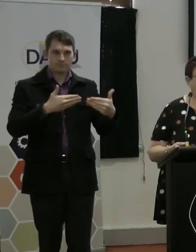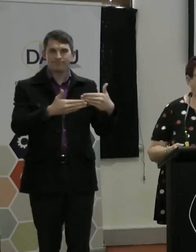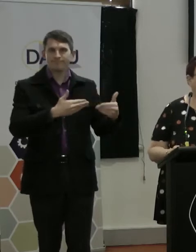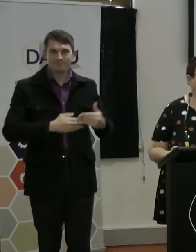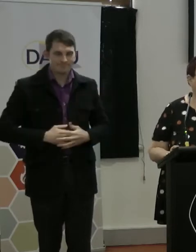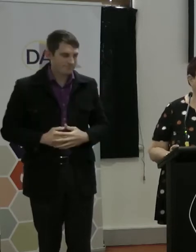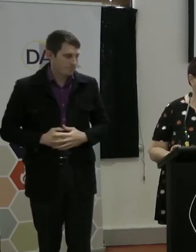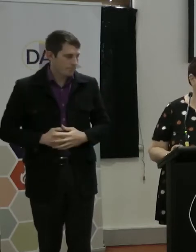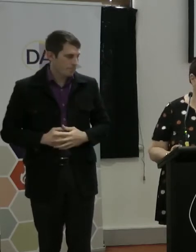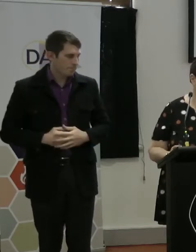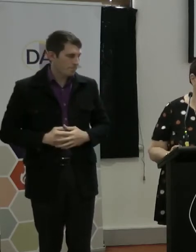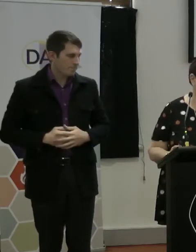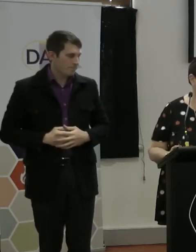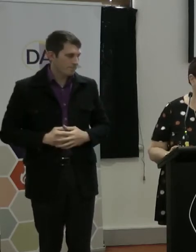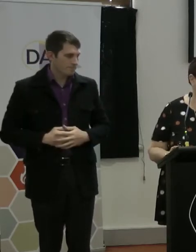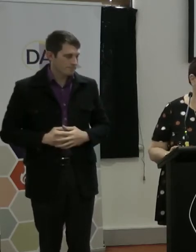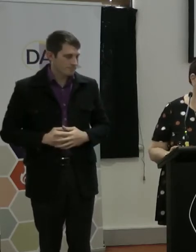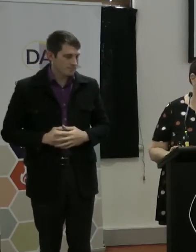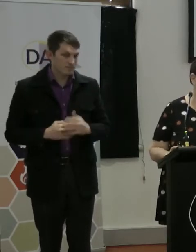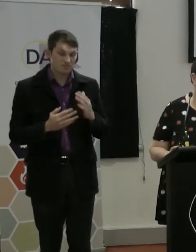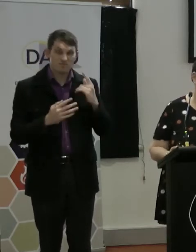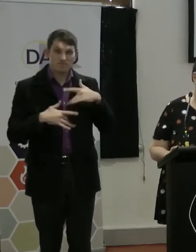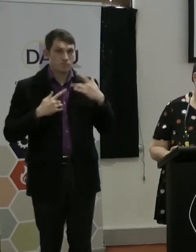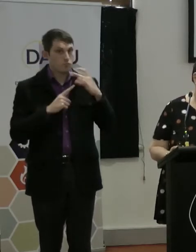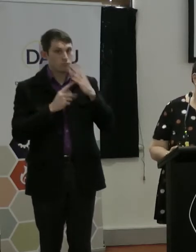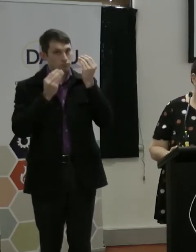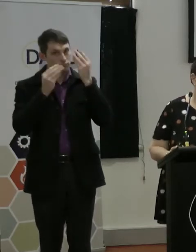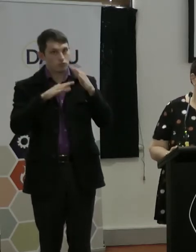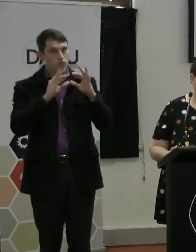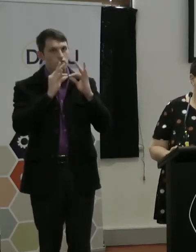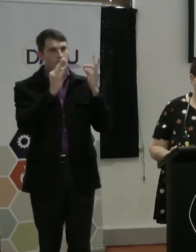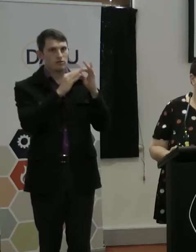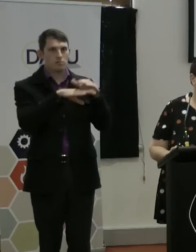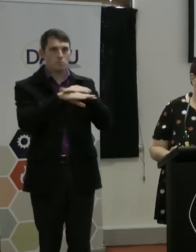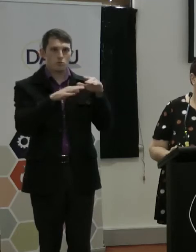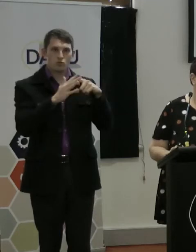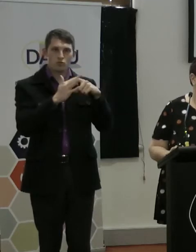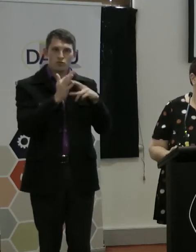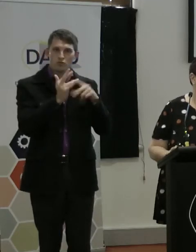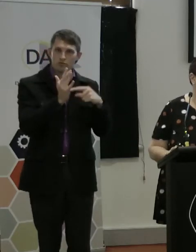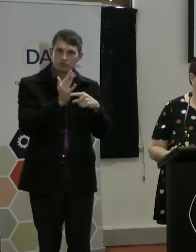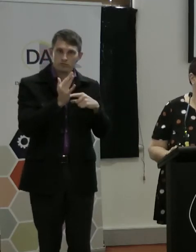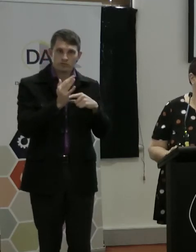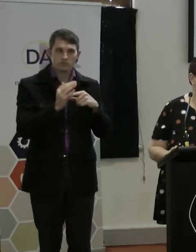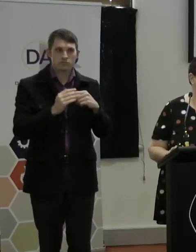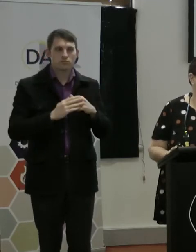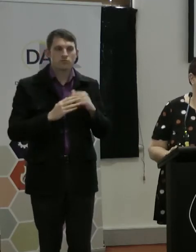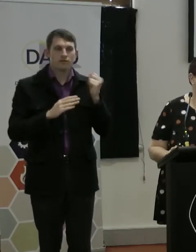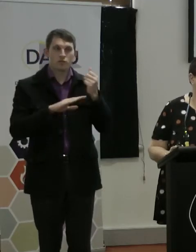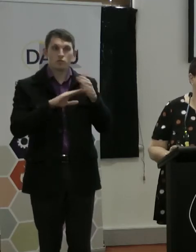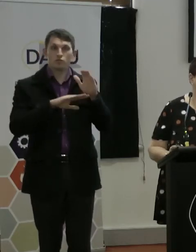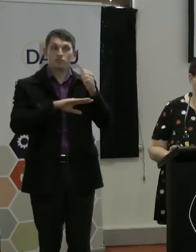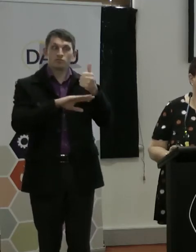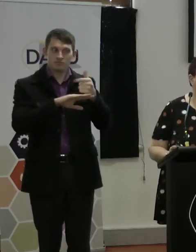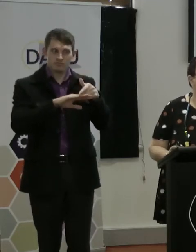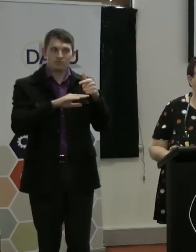It was important for me to bring this information to your attention because Blue Knot, as I said, that it's just a new aspect to the redress scheme, and we want